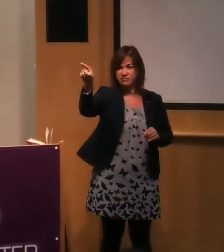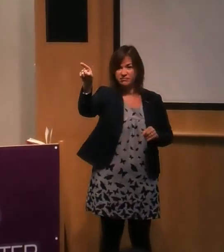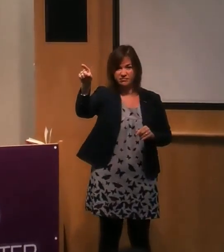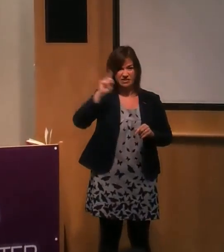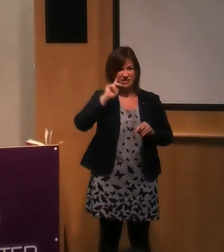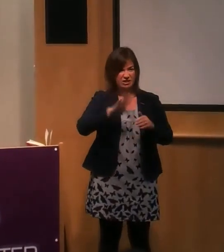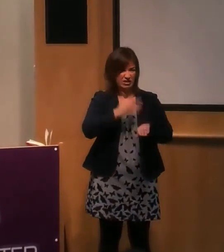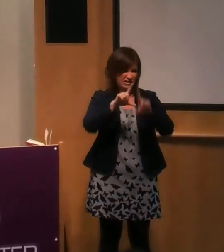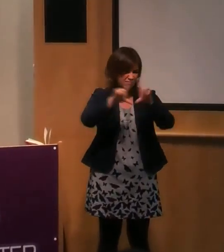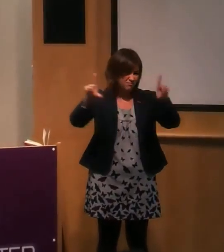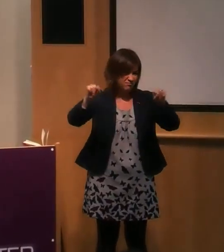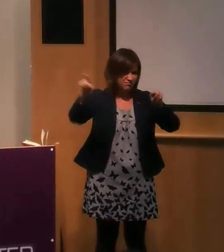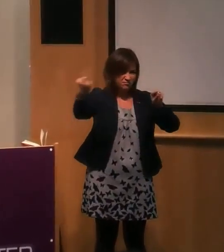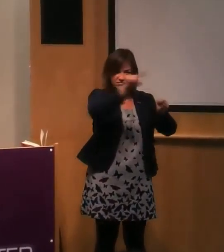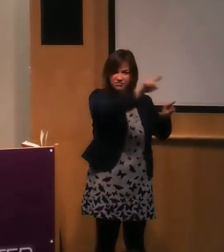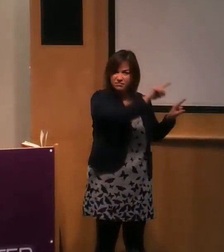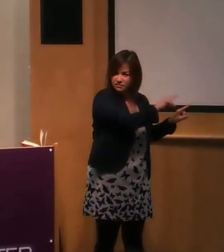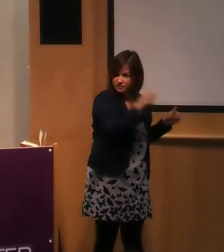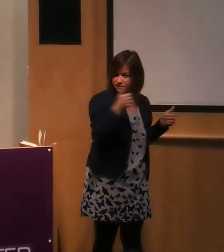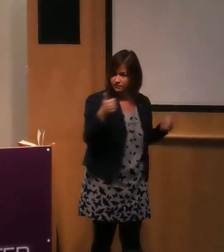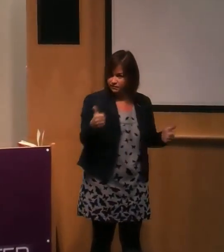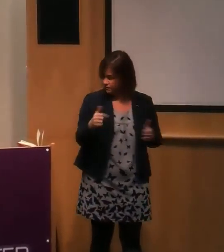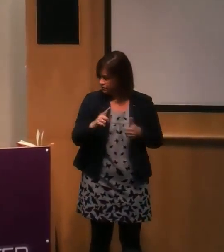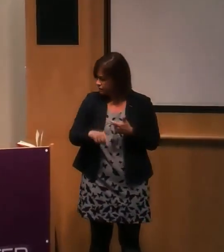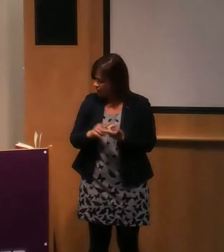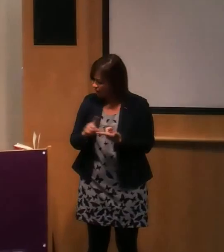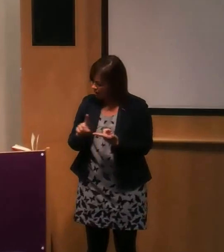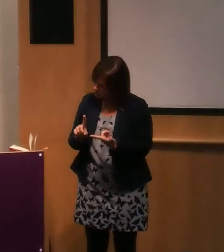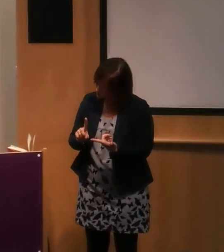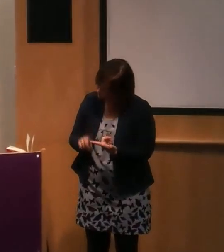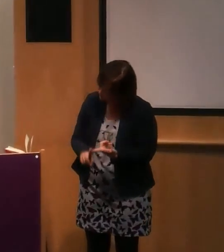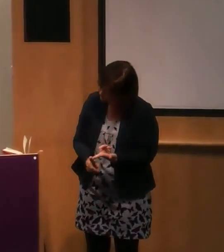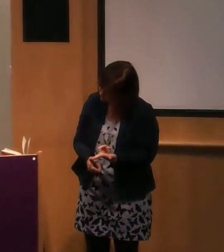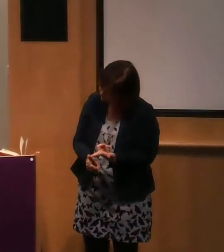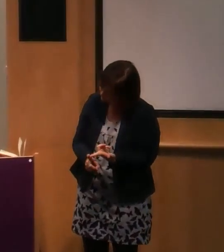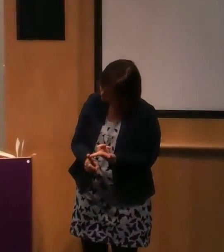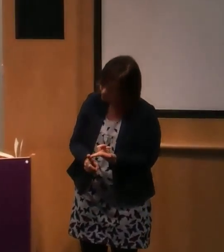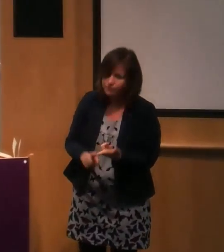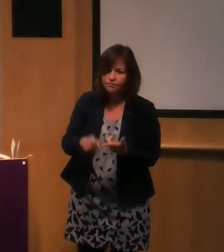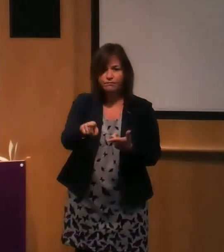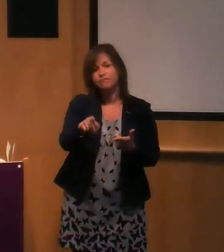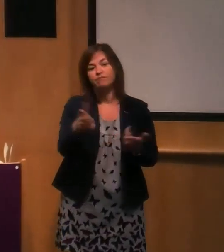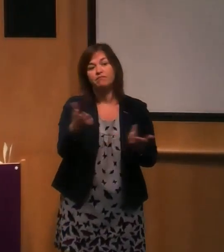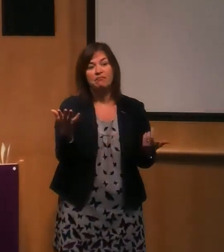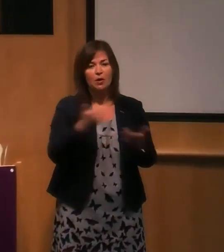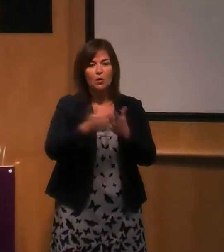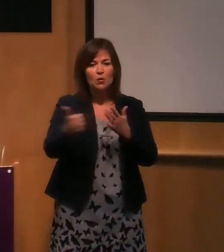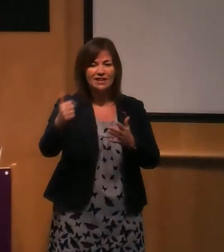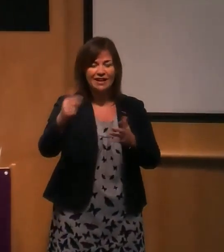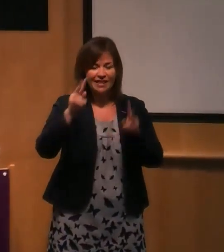escapes that are I'm indicating now, highlighted with a green light above the door. If there is a fire,